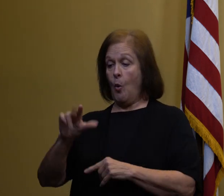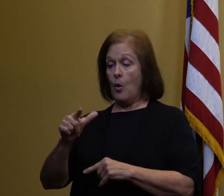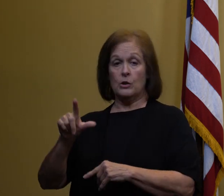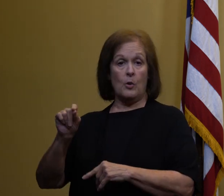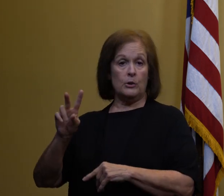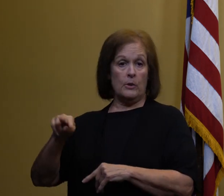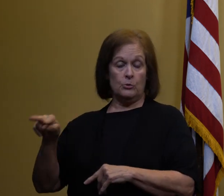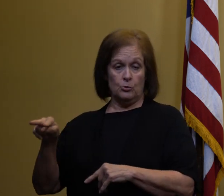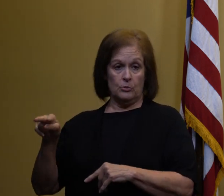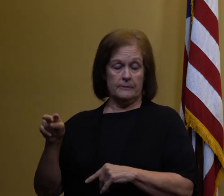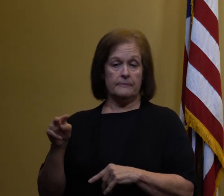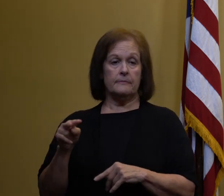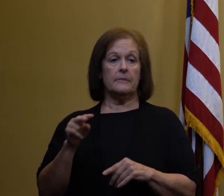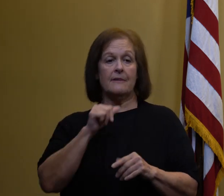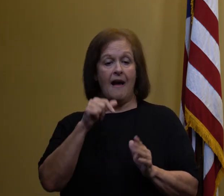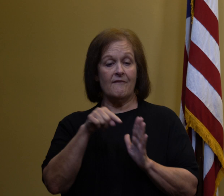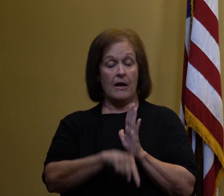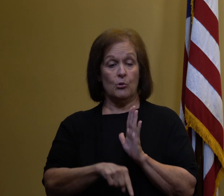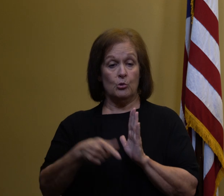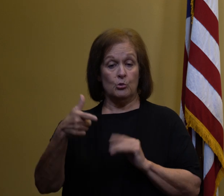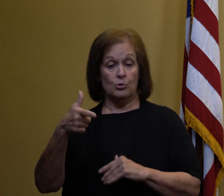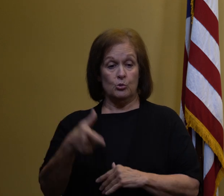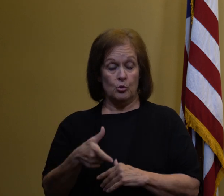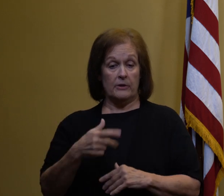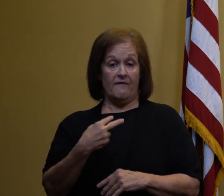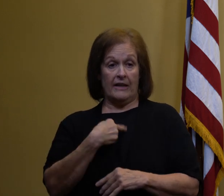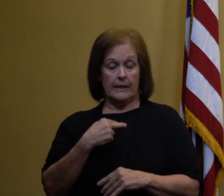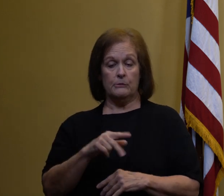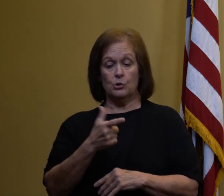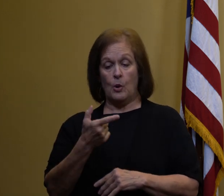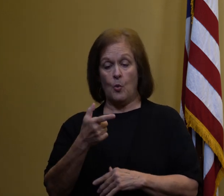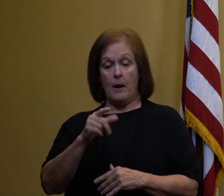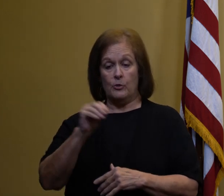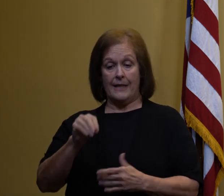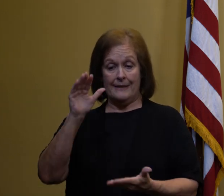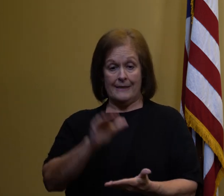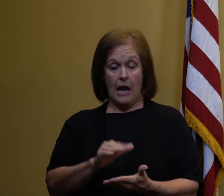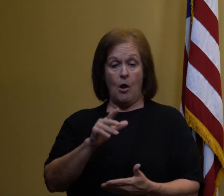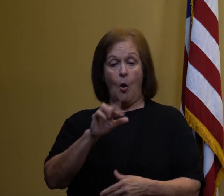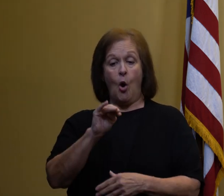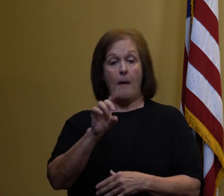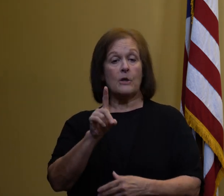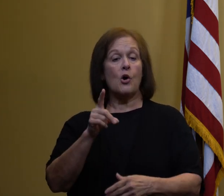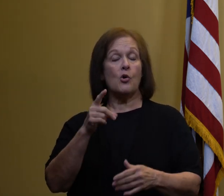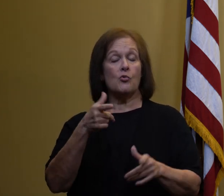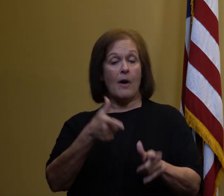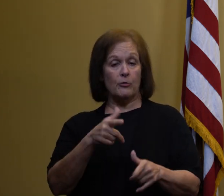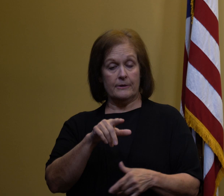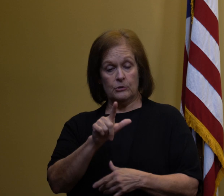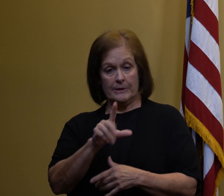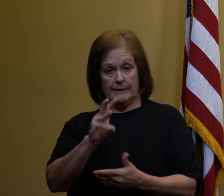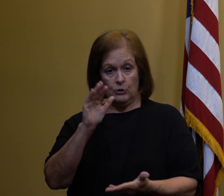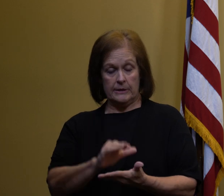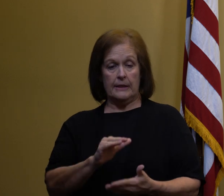of 2022. Non-fatal shooting victims 21% down, armed robberies 26%, and looking